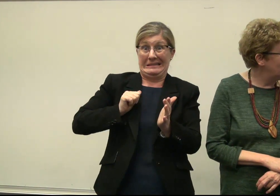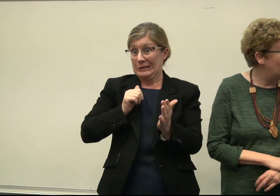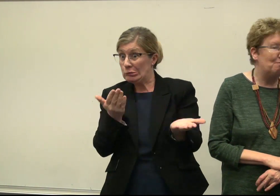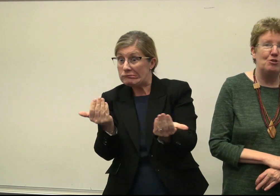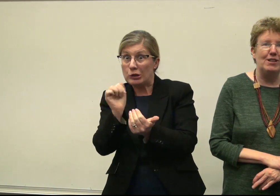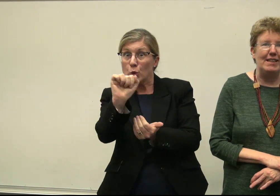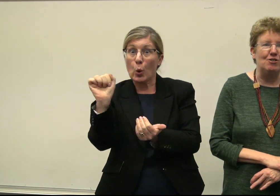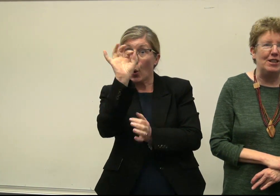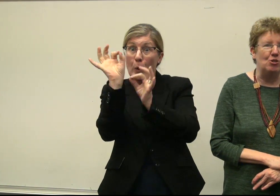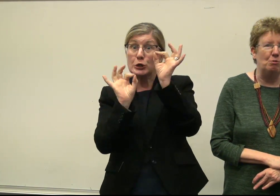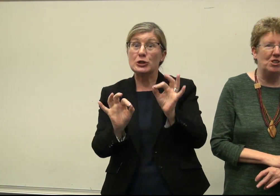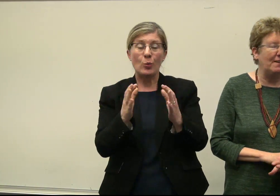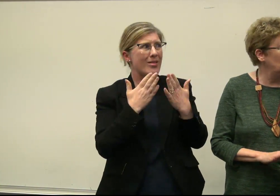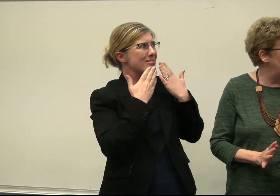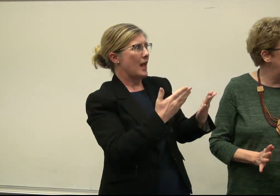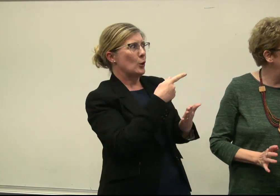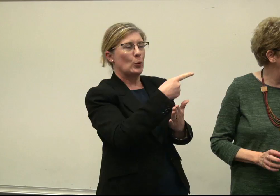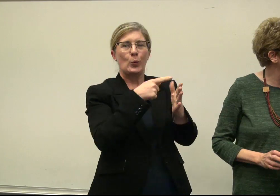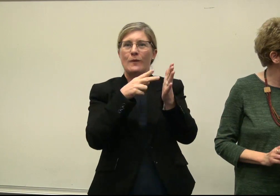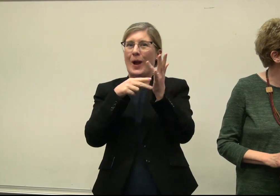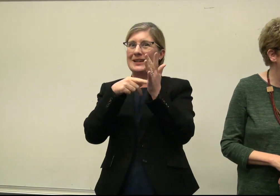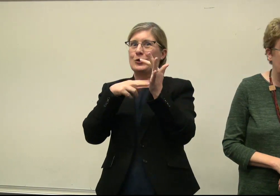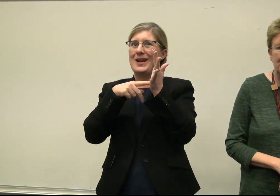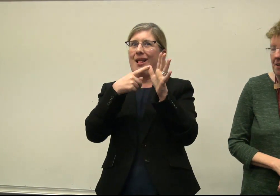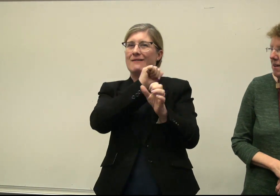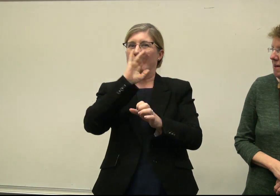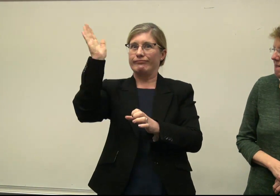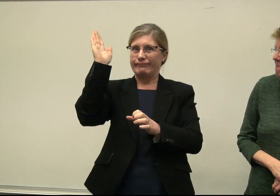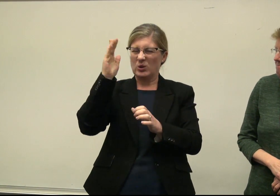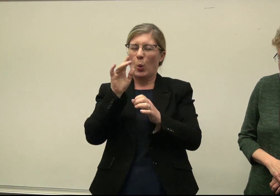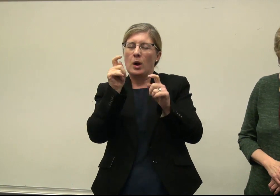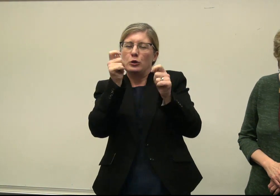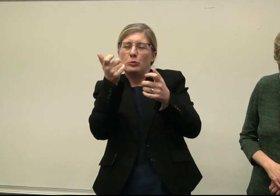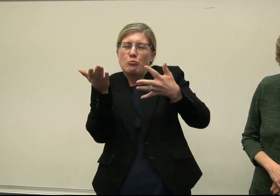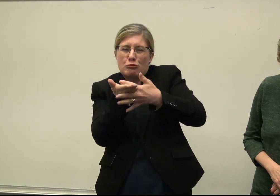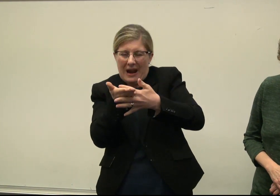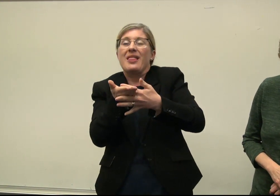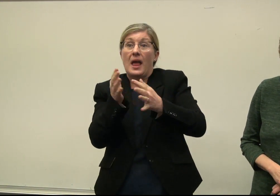much, Antonella. It was a really interesting talk. We'll just have a short break now before the questions. Sure, yeah, no problem.